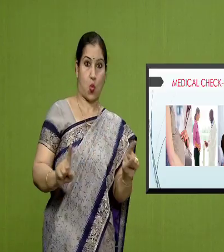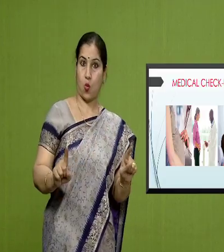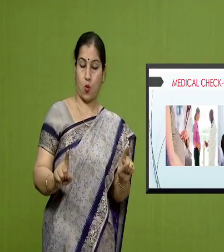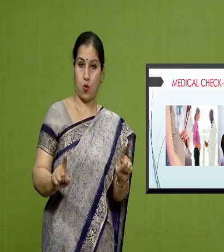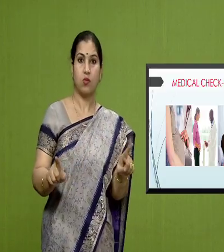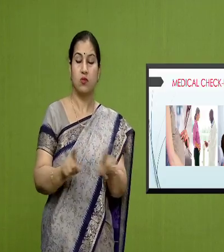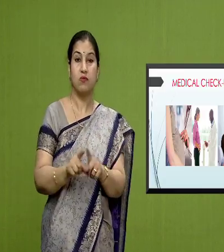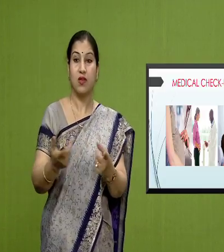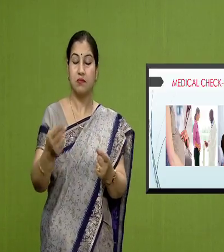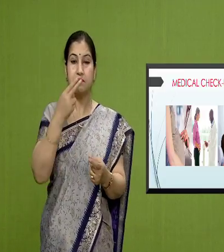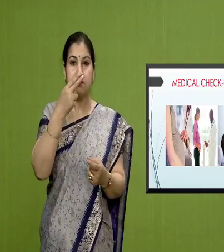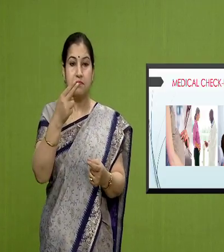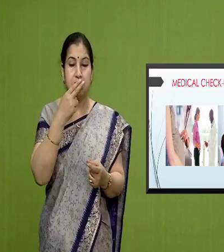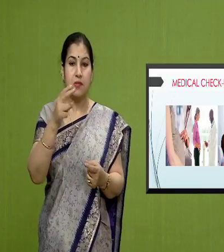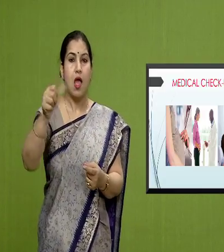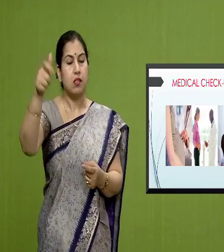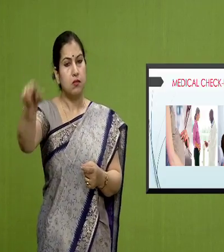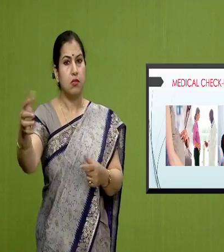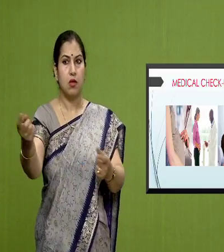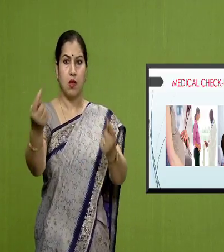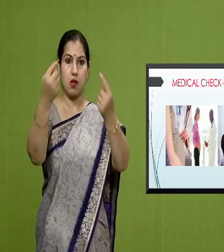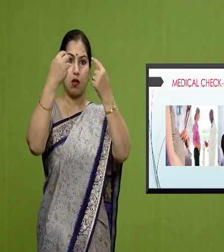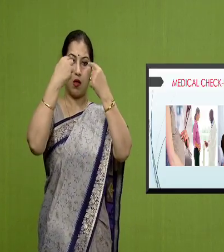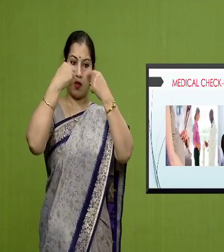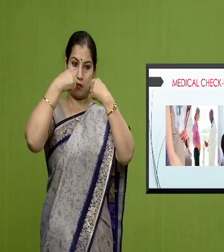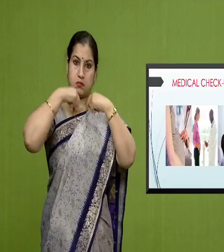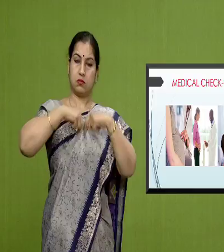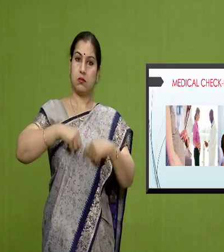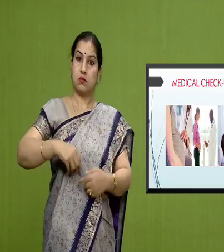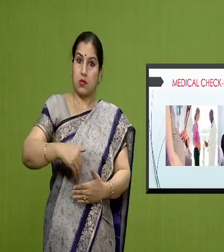as the smoke can affect the health of the baby.